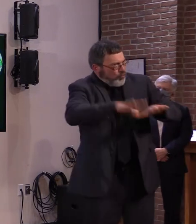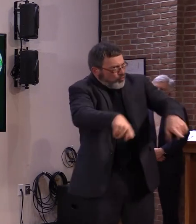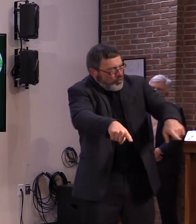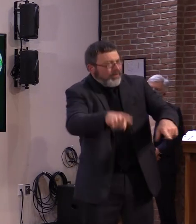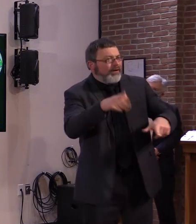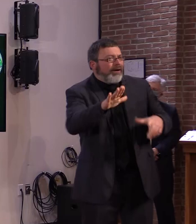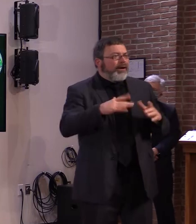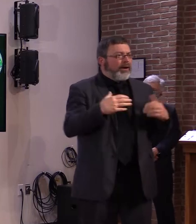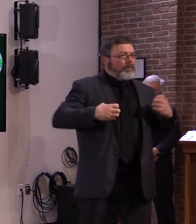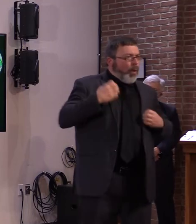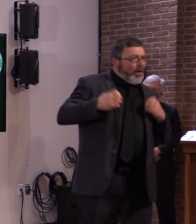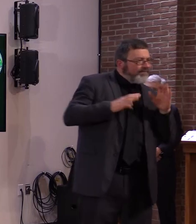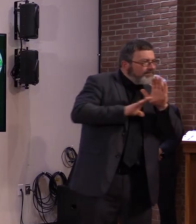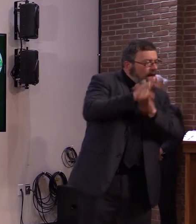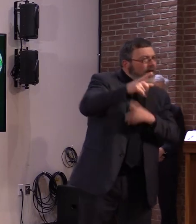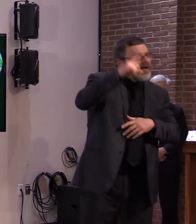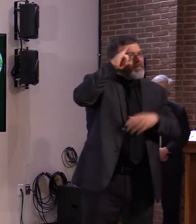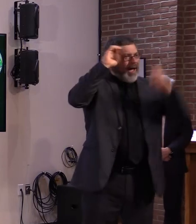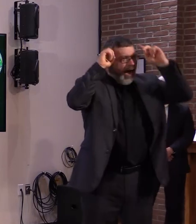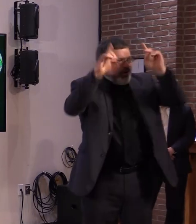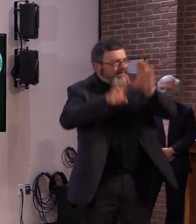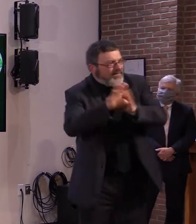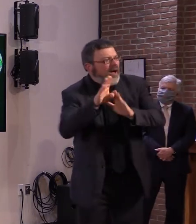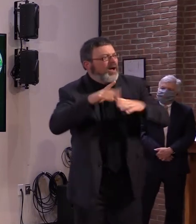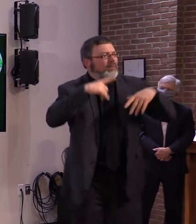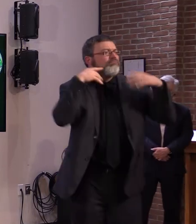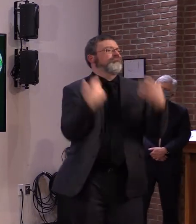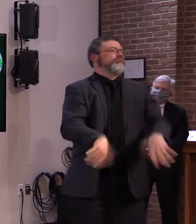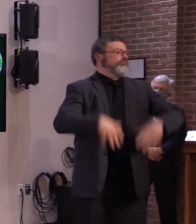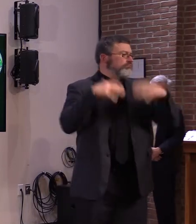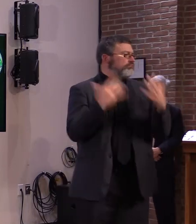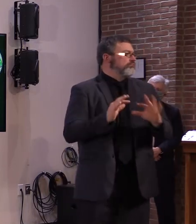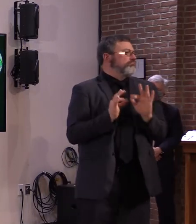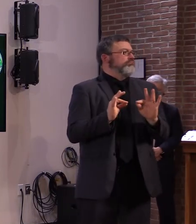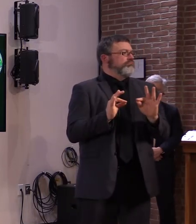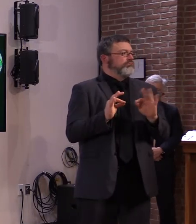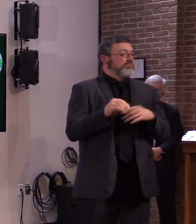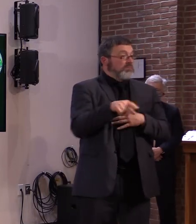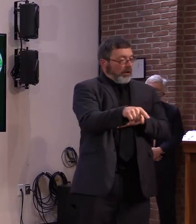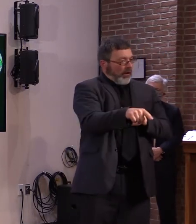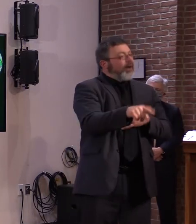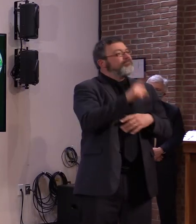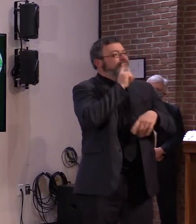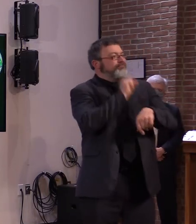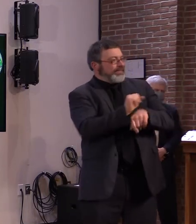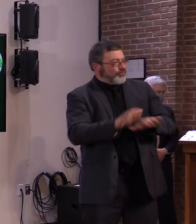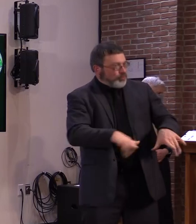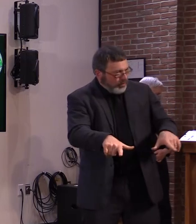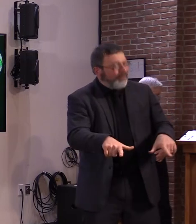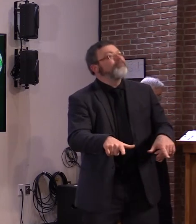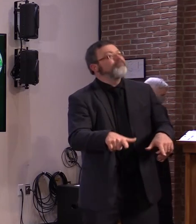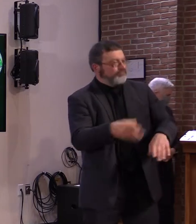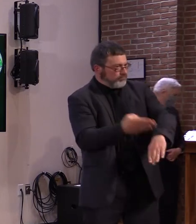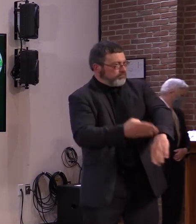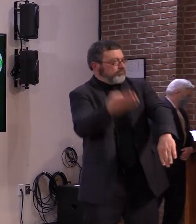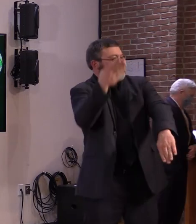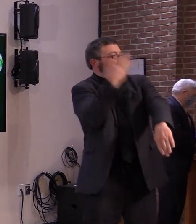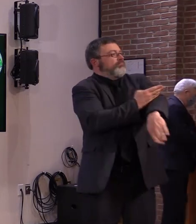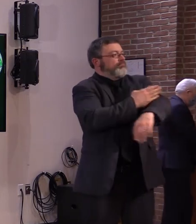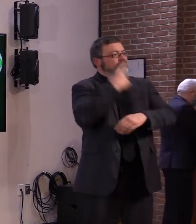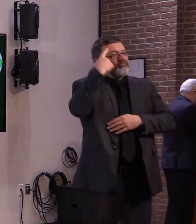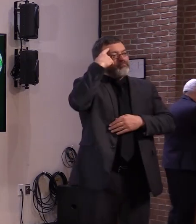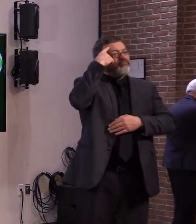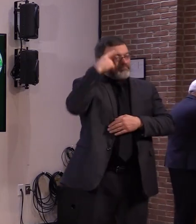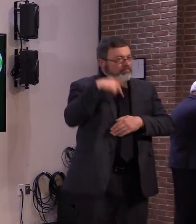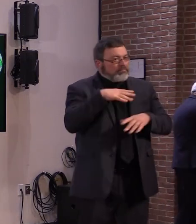teachers in meaningful ways. Many describe improvements in their mental health. Parents are relieved and